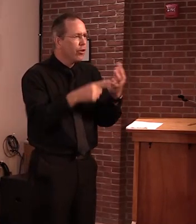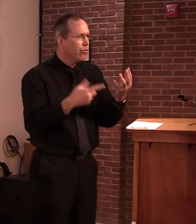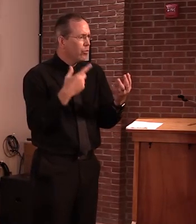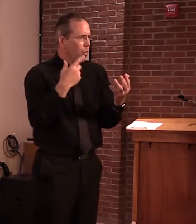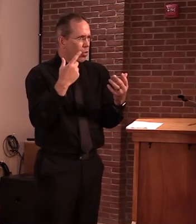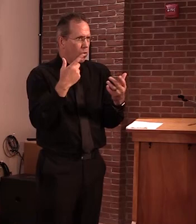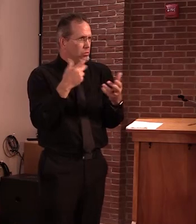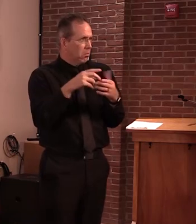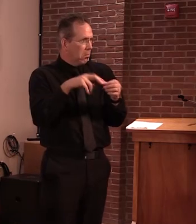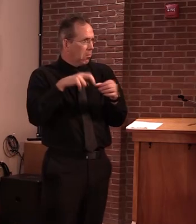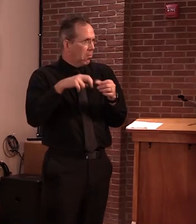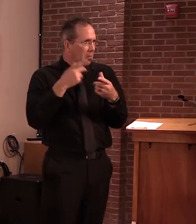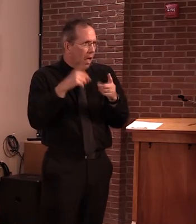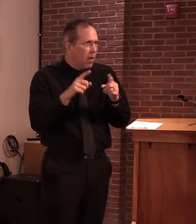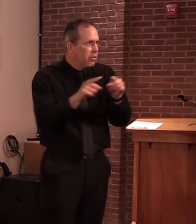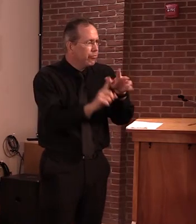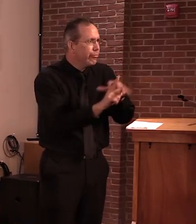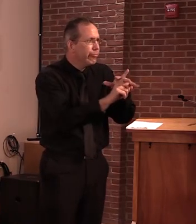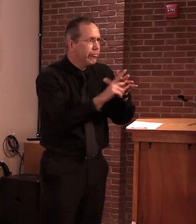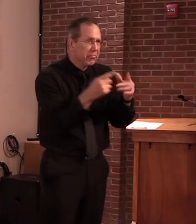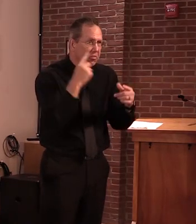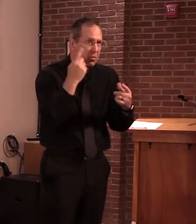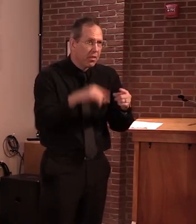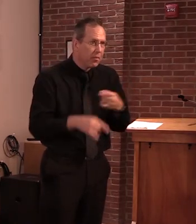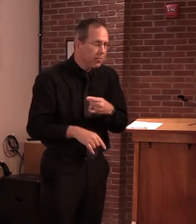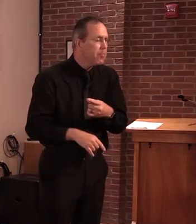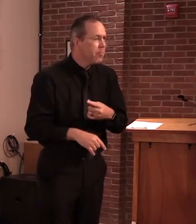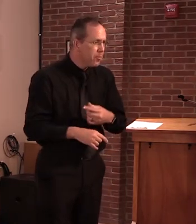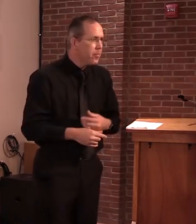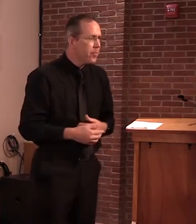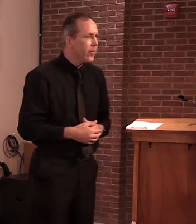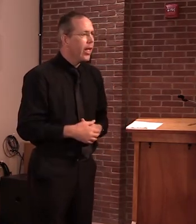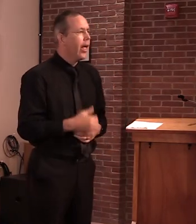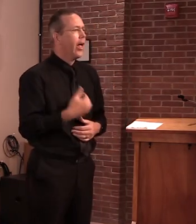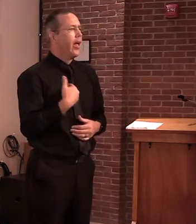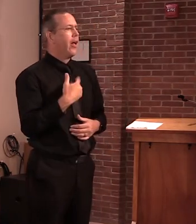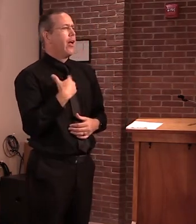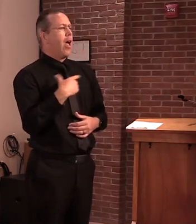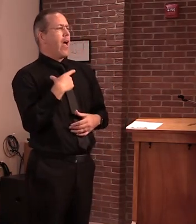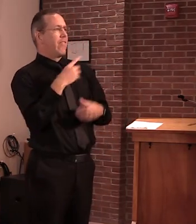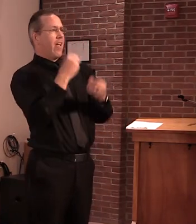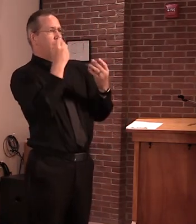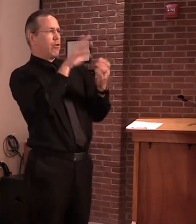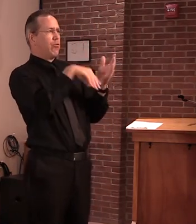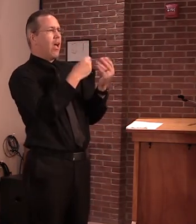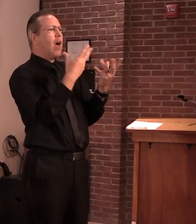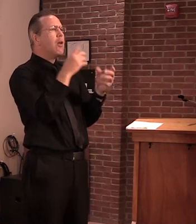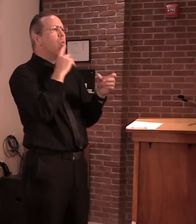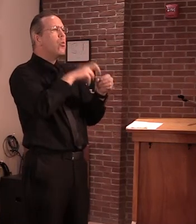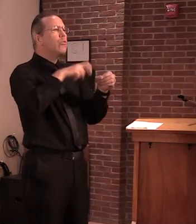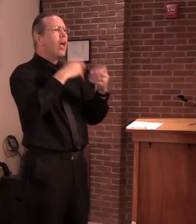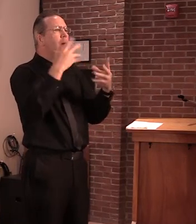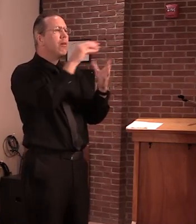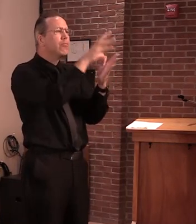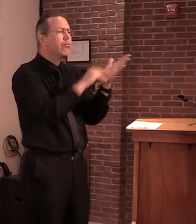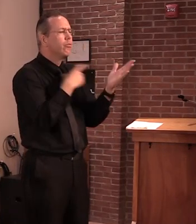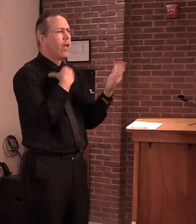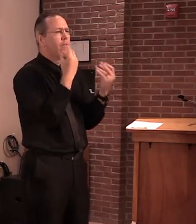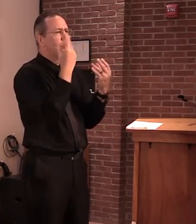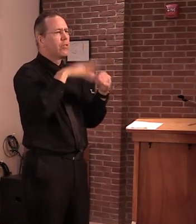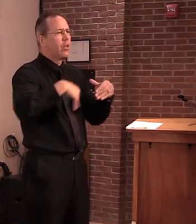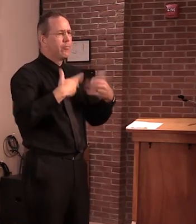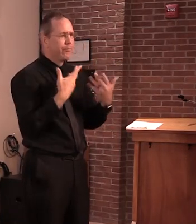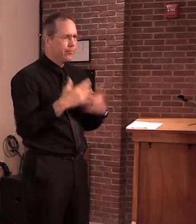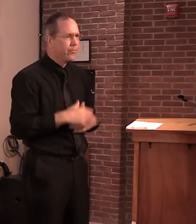that districts will need to navigate as they make their plans more well known in their communities. And we still have a number of districts that haven't published those plans,